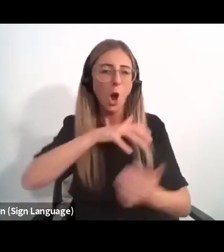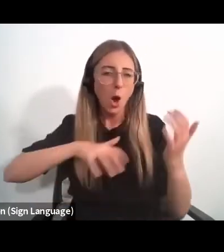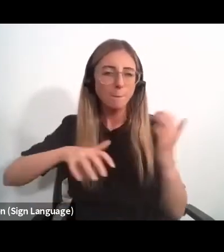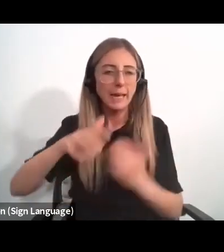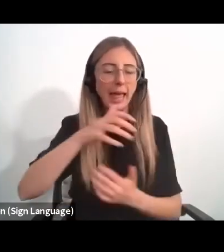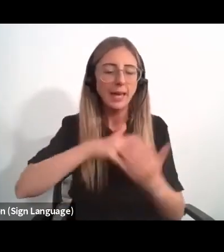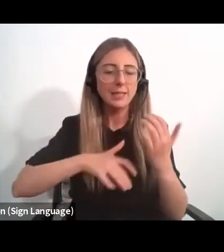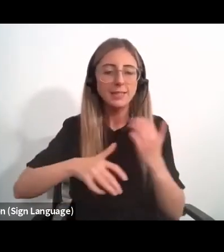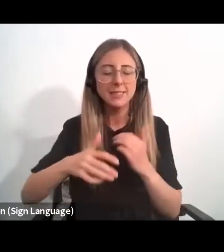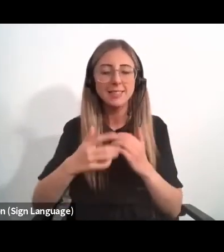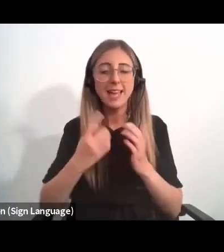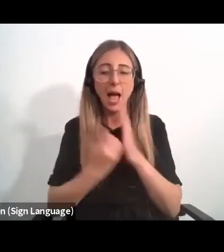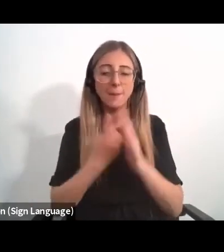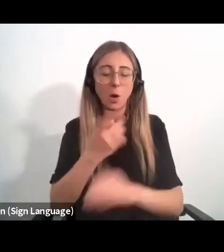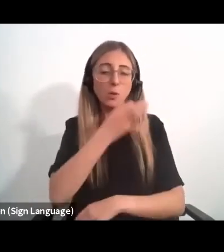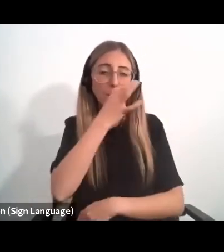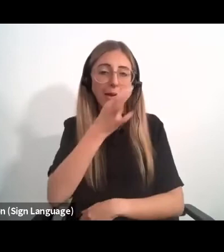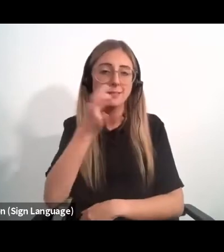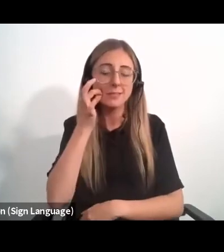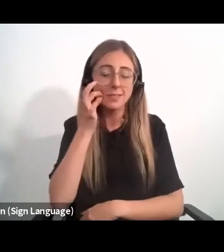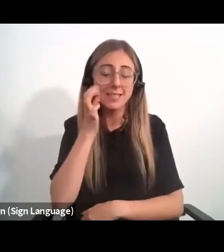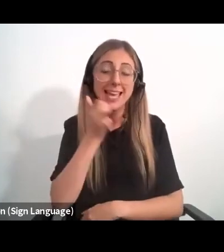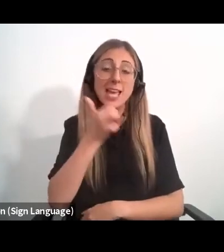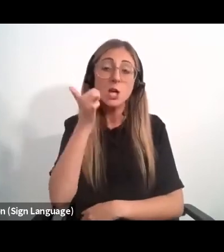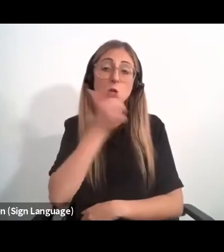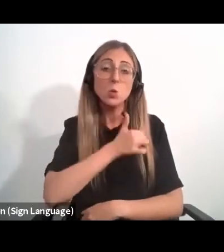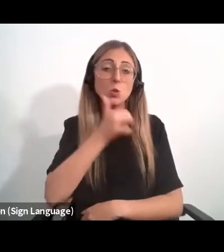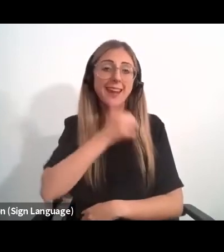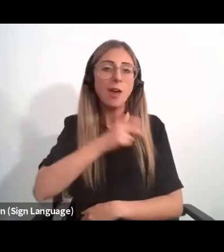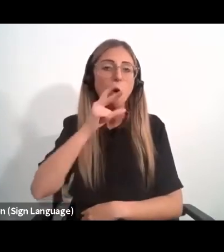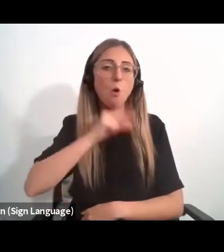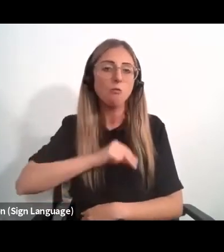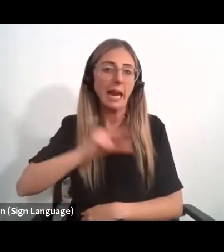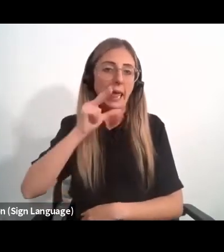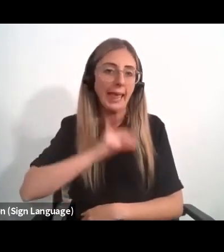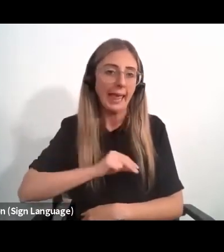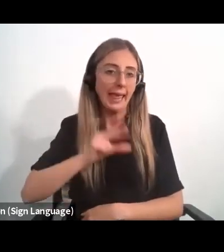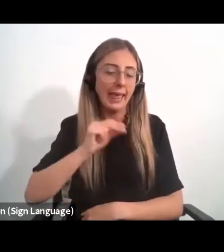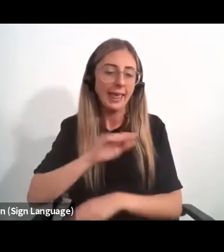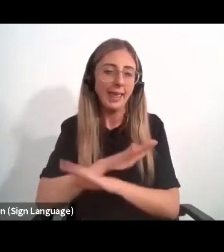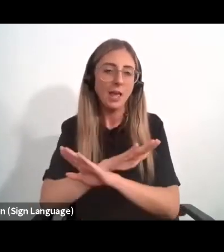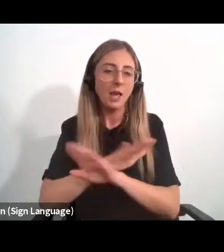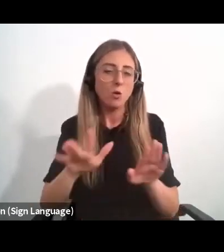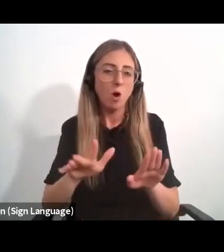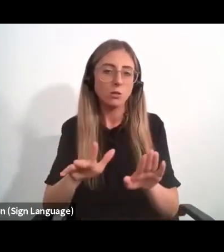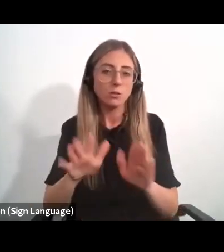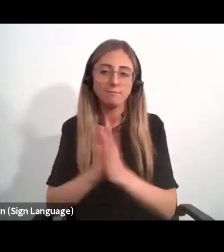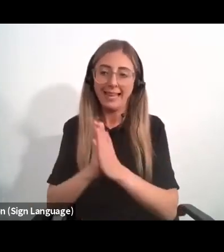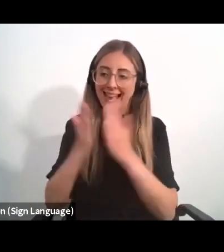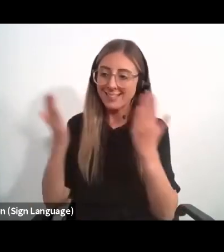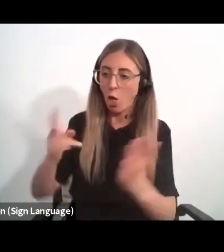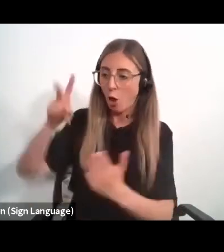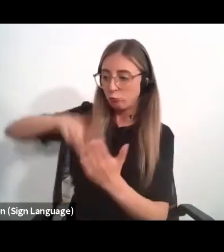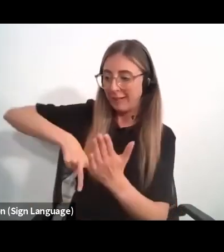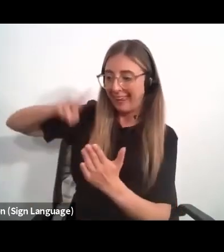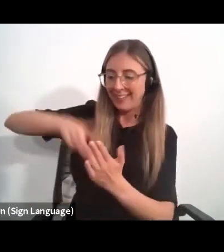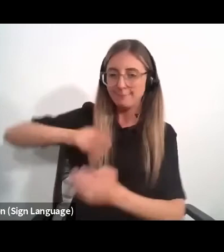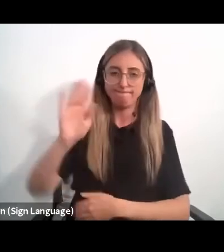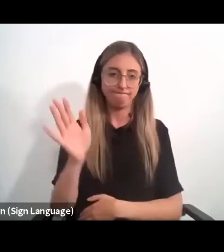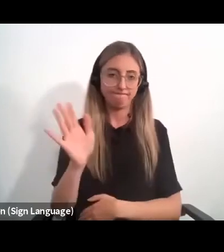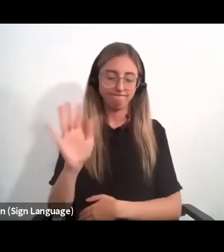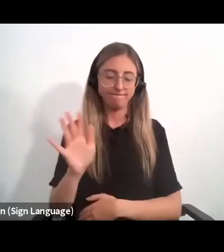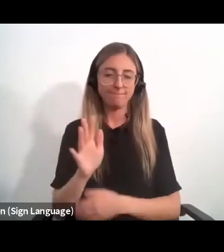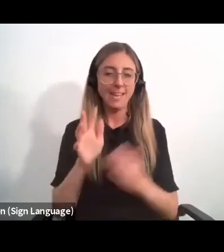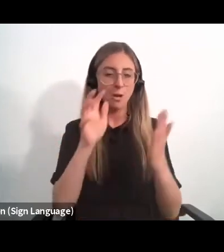about the uses of plants is usually transmitted orally, rather than catalogued and indexed formally, and recipes